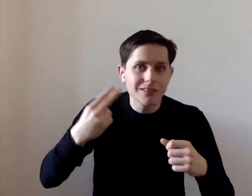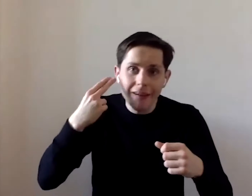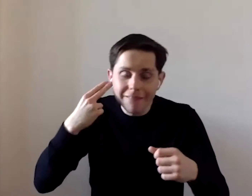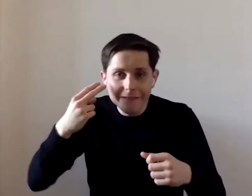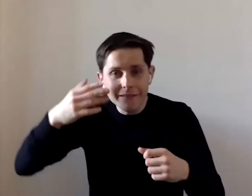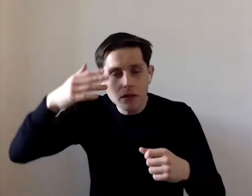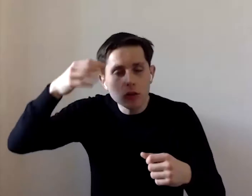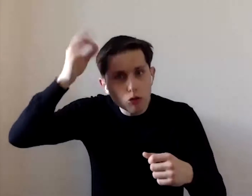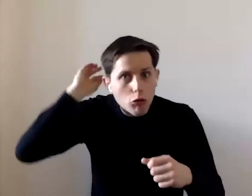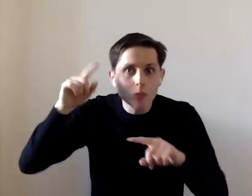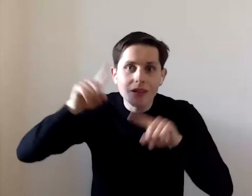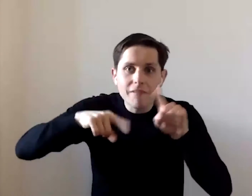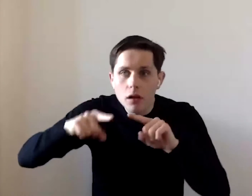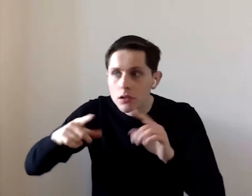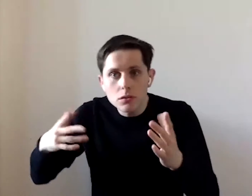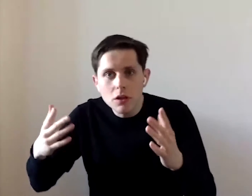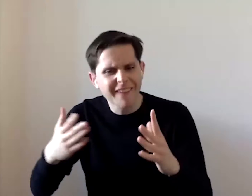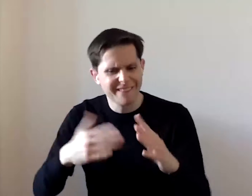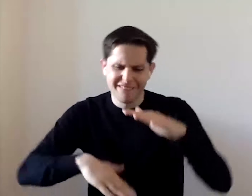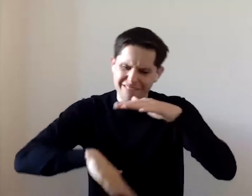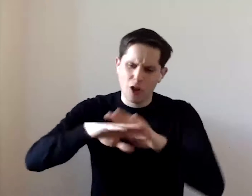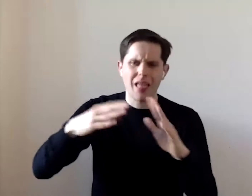to blindness or deafness or